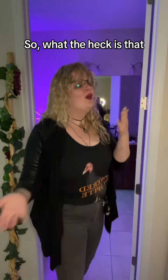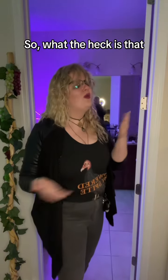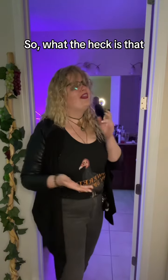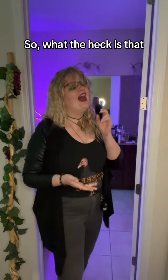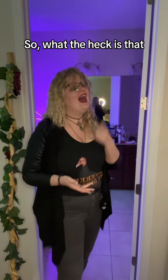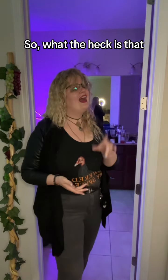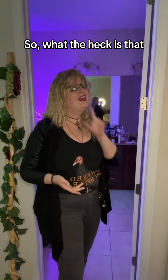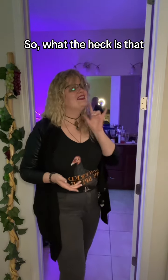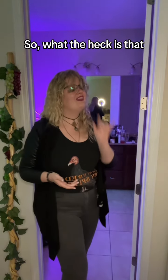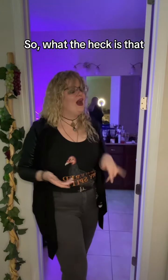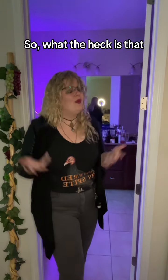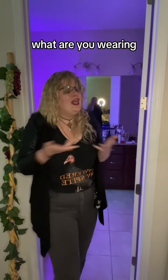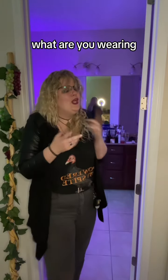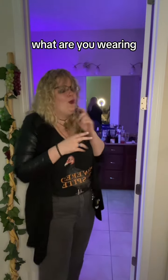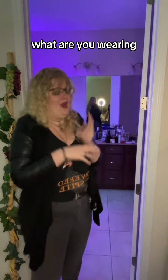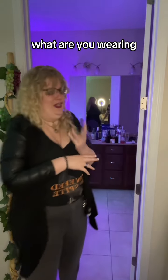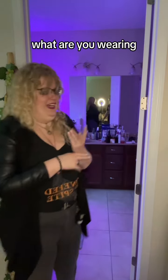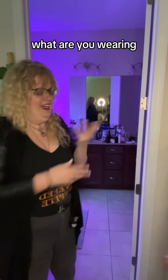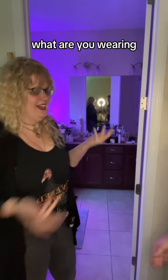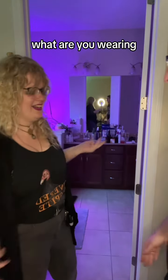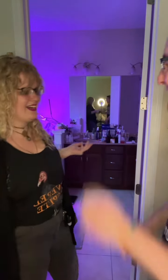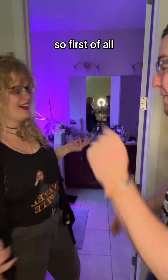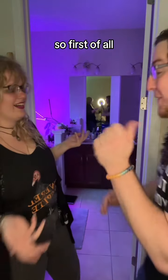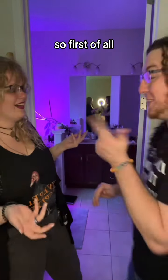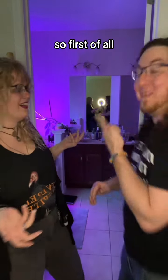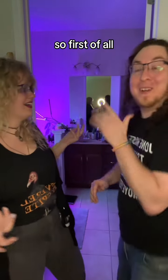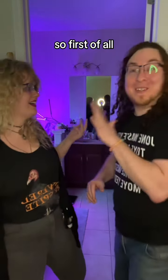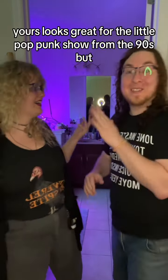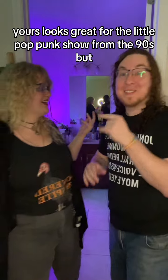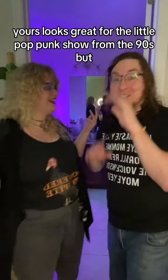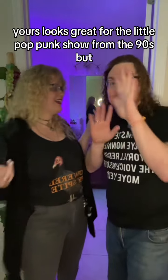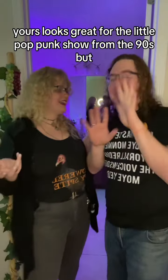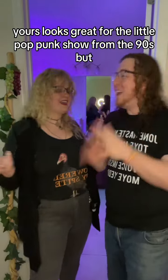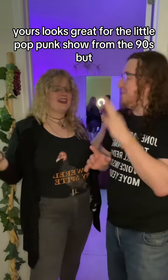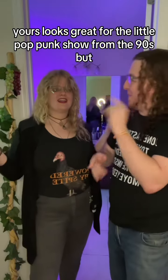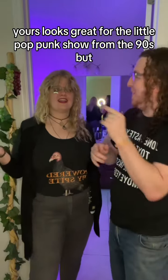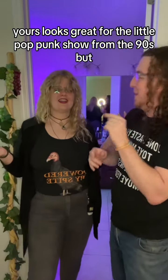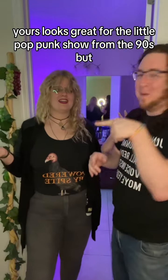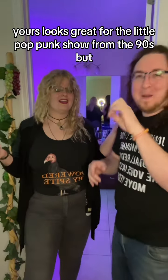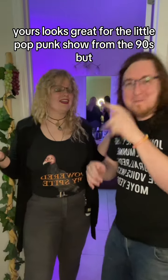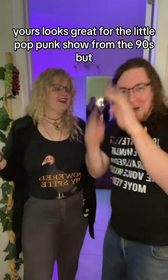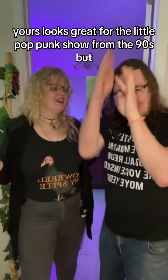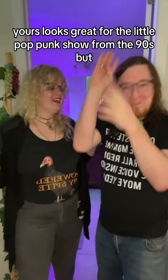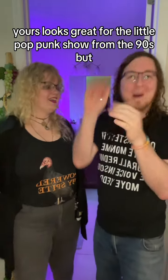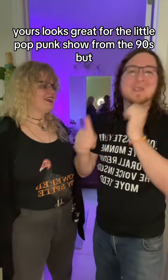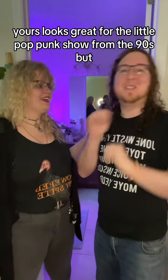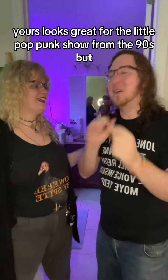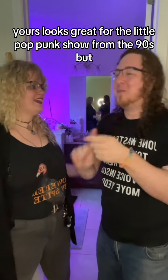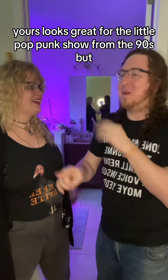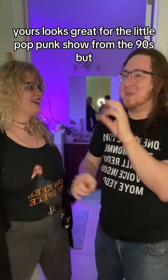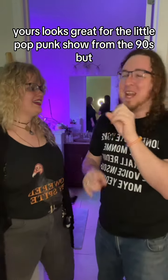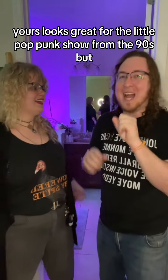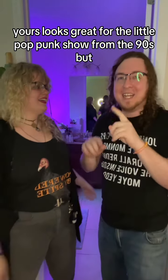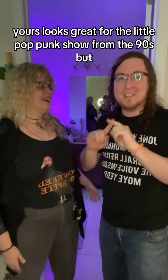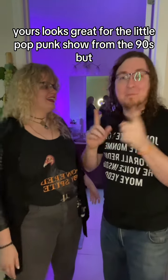What the heck is that? What are you wearing? So first of all, yours looks great for the little pop punk show from the 90s, but